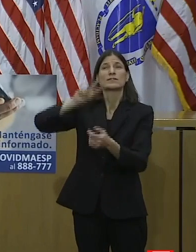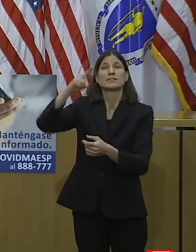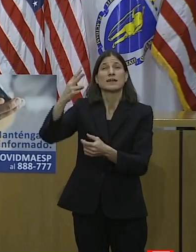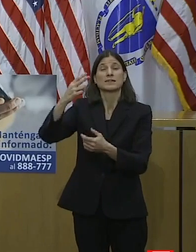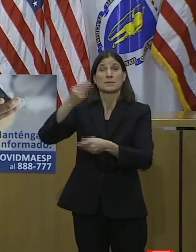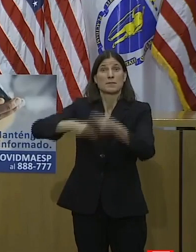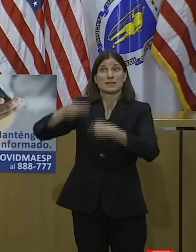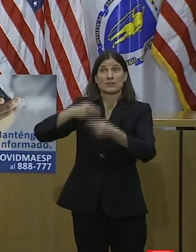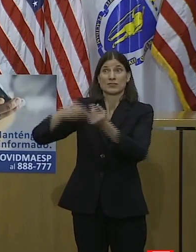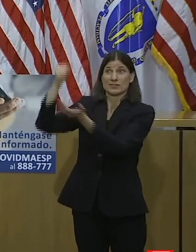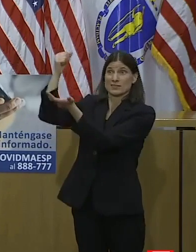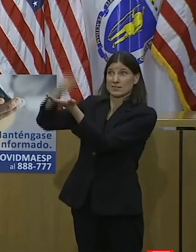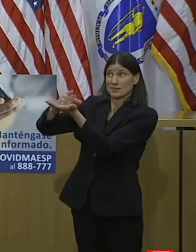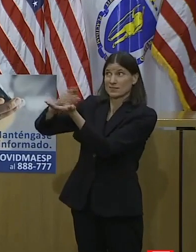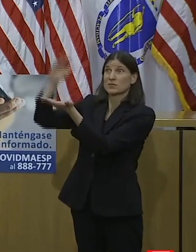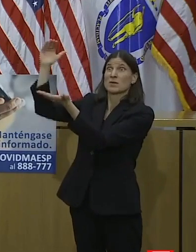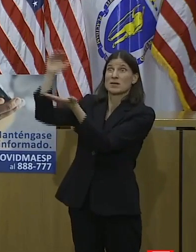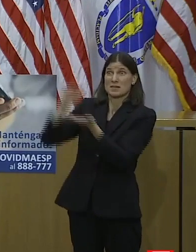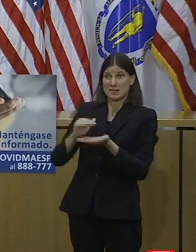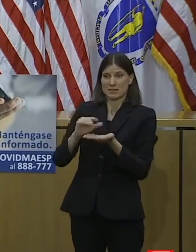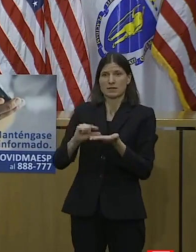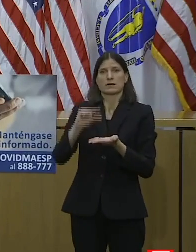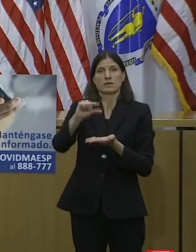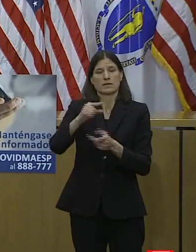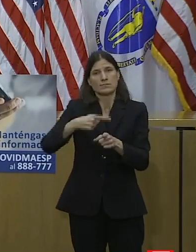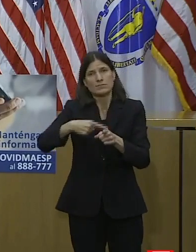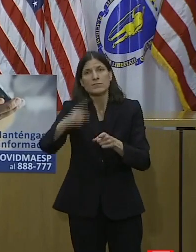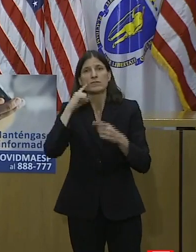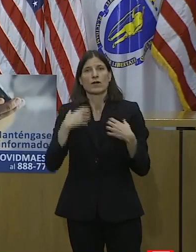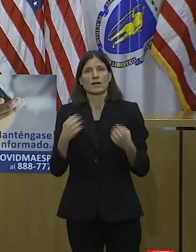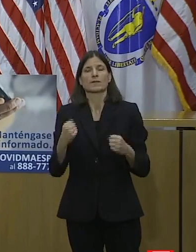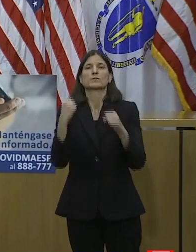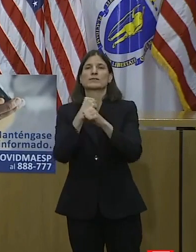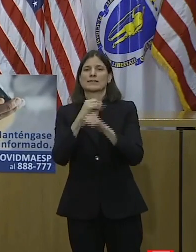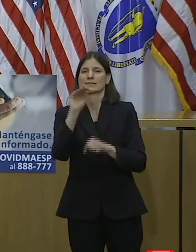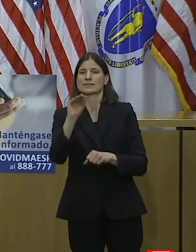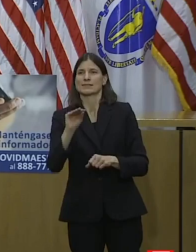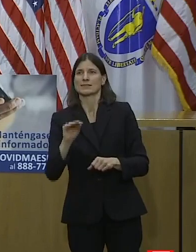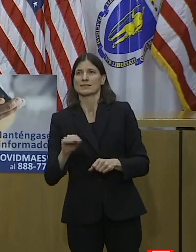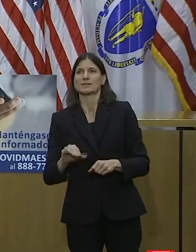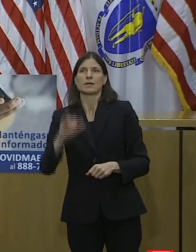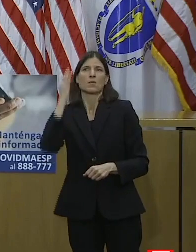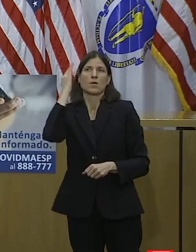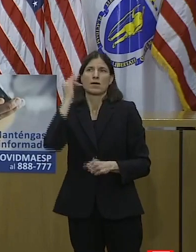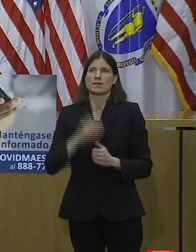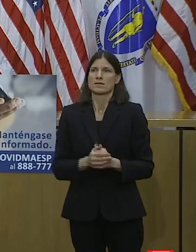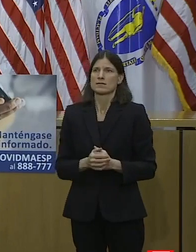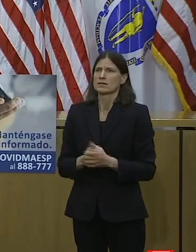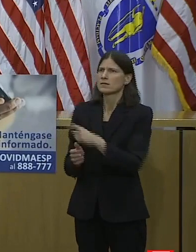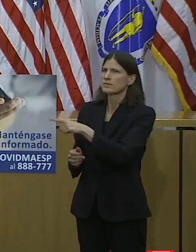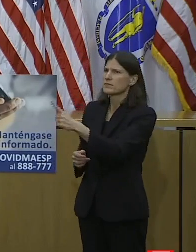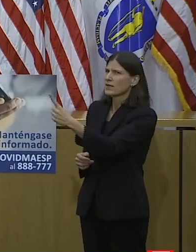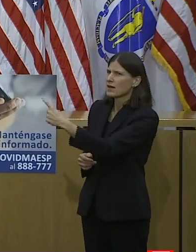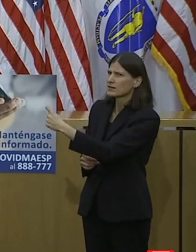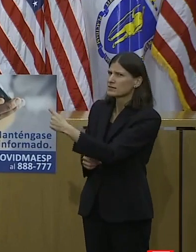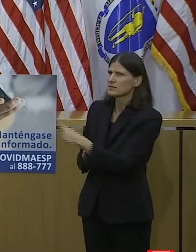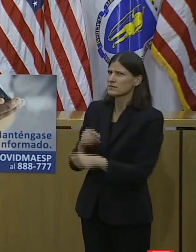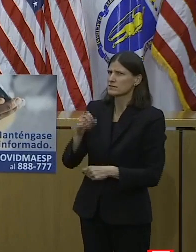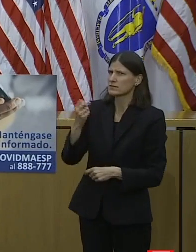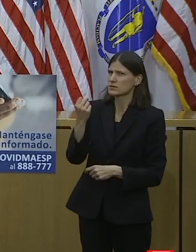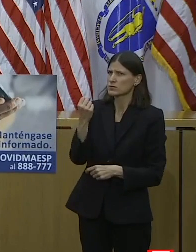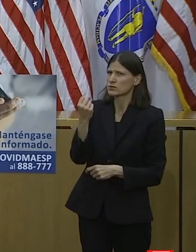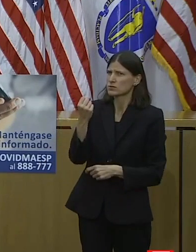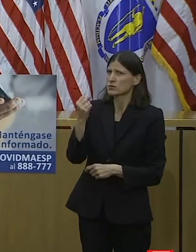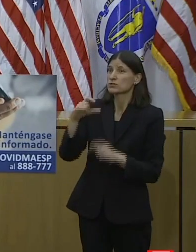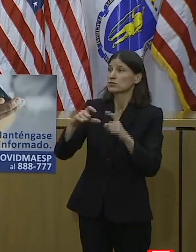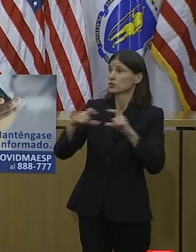for every state. Governor, the $1,200 checks from the feds are coming in. What kind of sectors or industries, or just in your